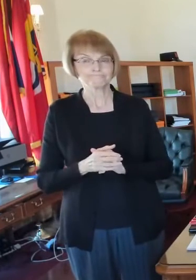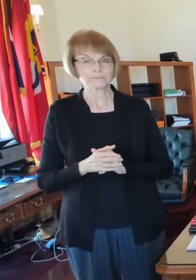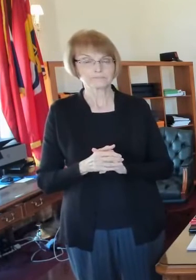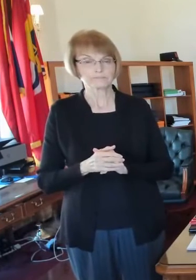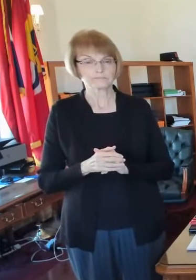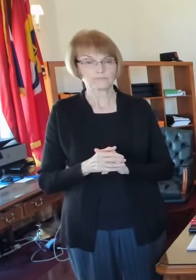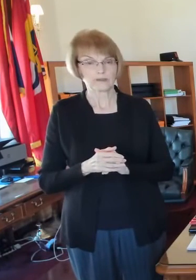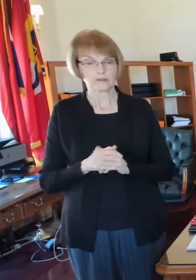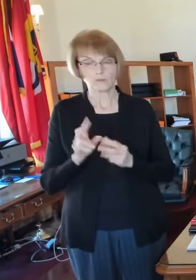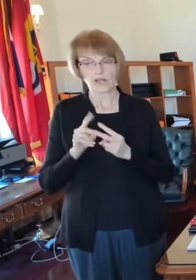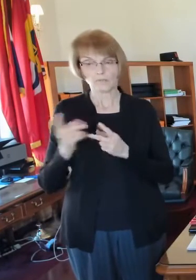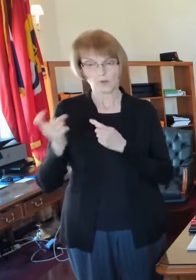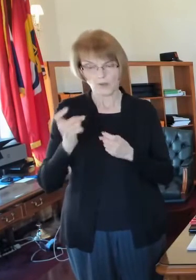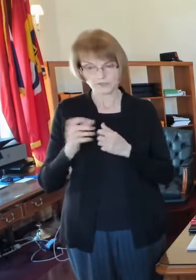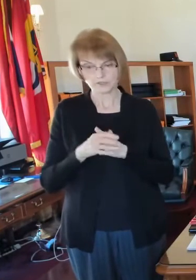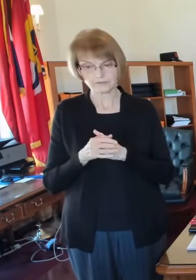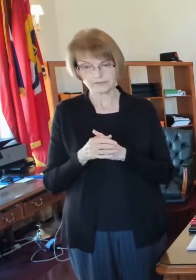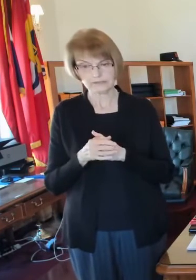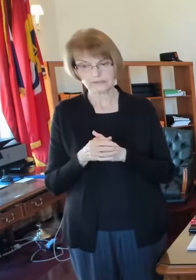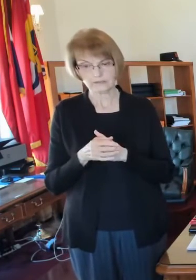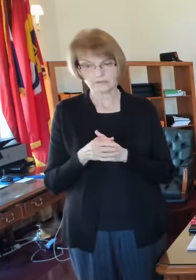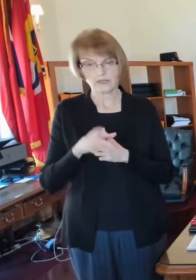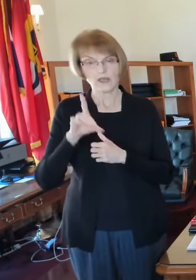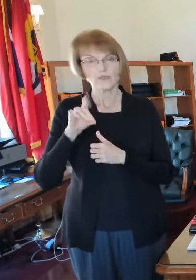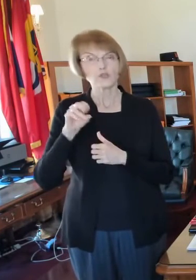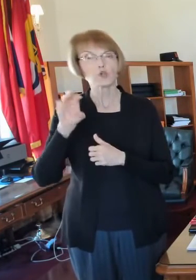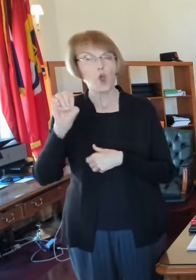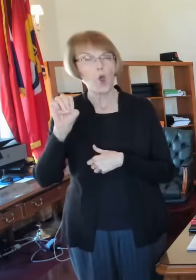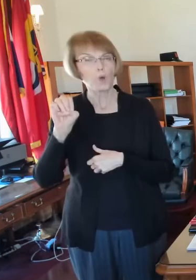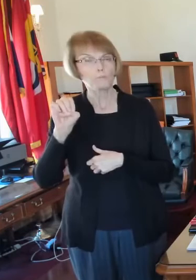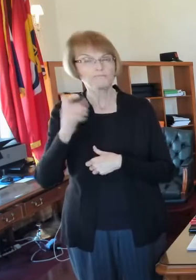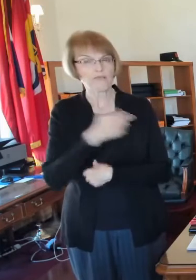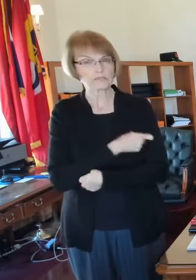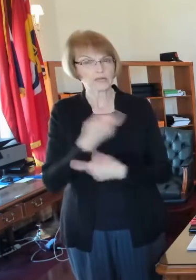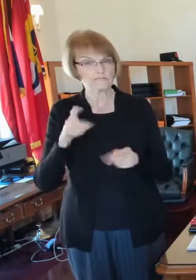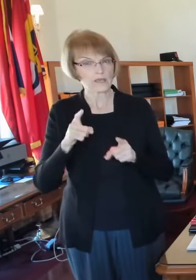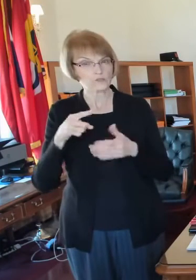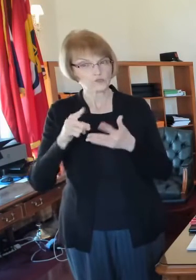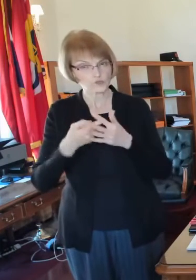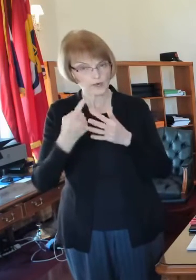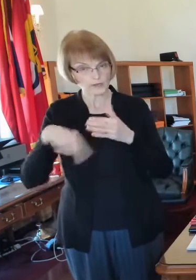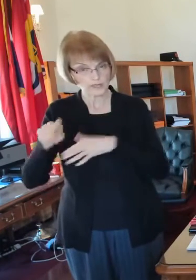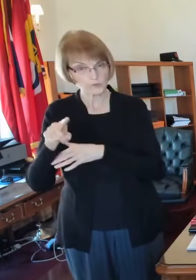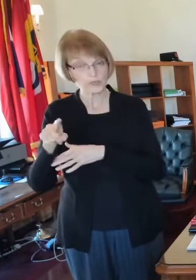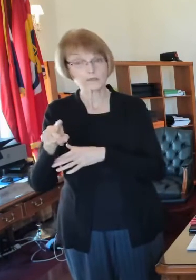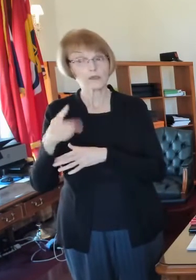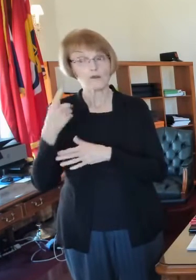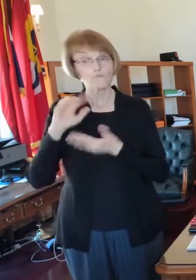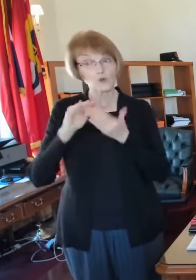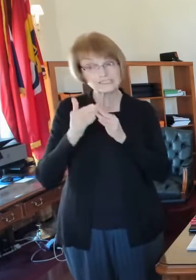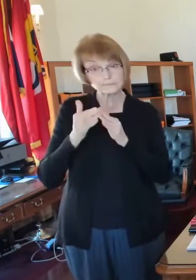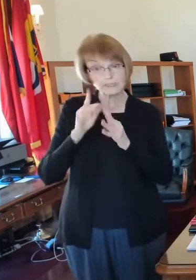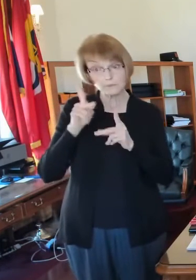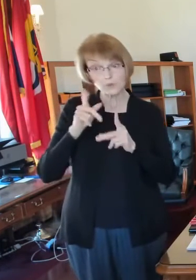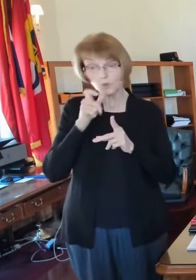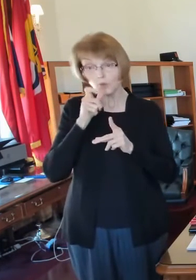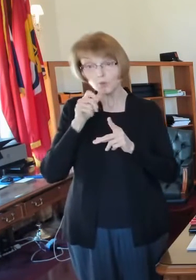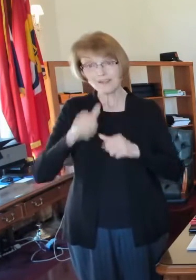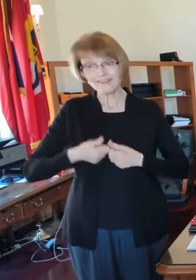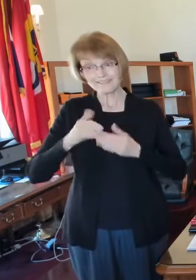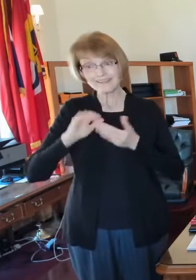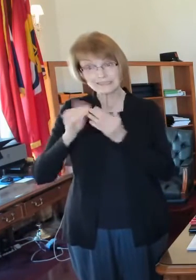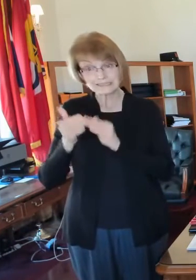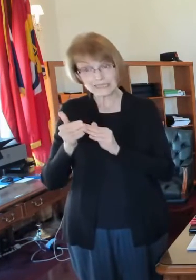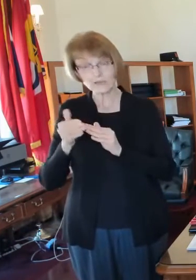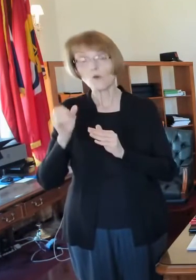So we did get a couple questions, and you sort of mentioned this about the Dome event starting next week. Is it only for city residents, or will people in the